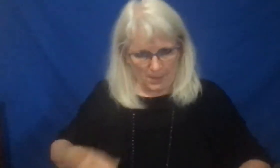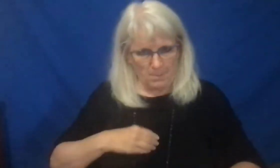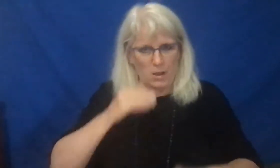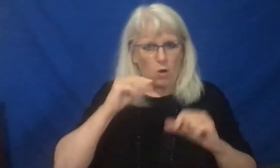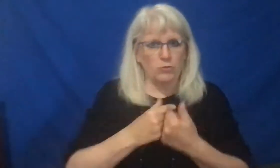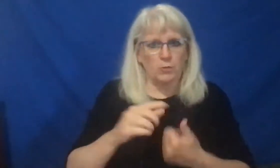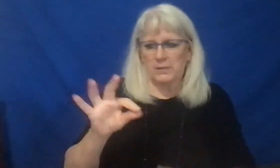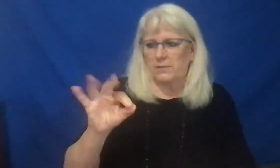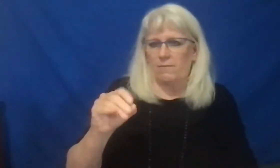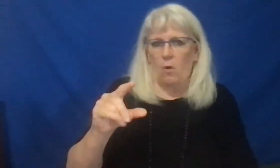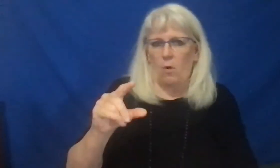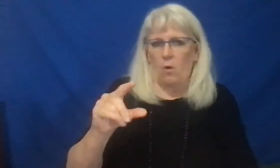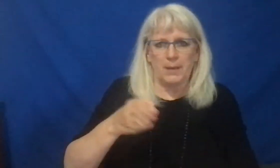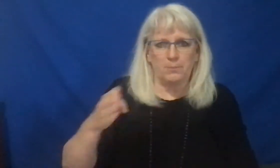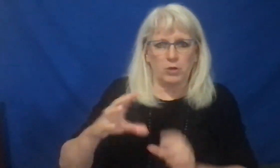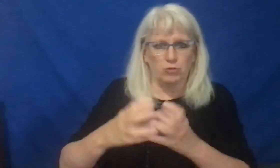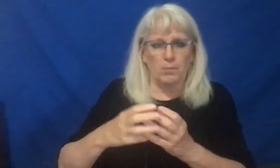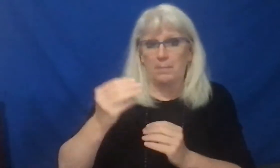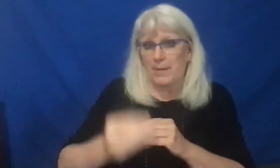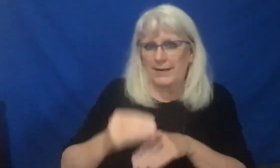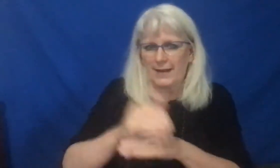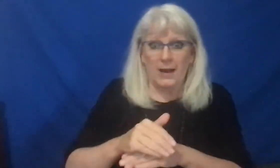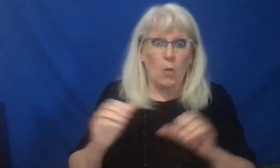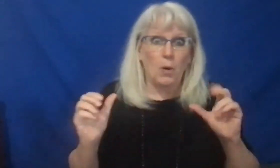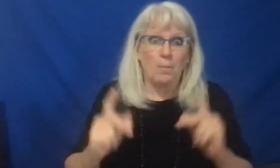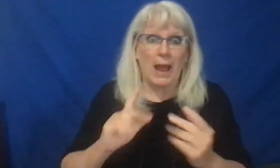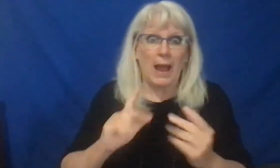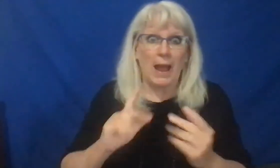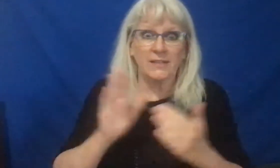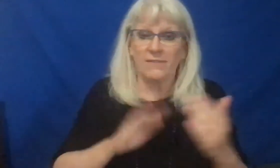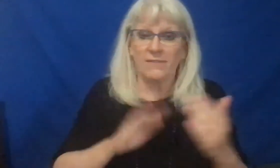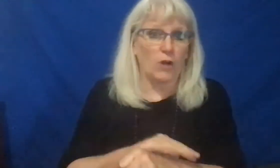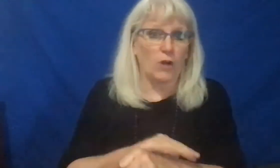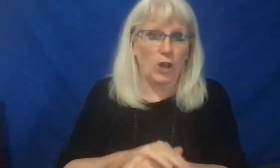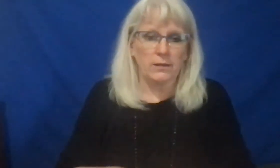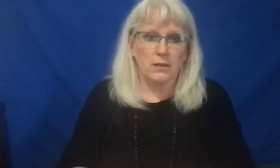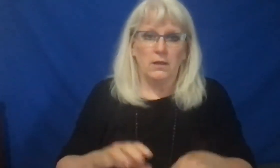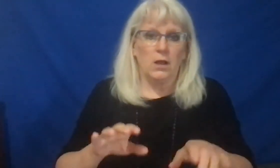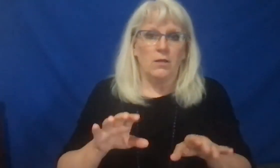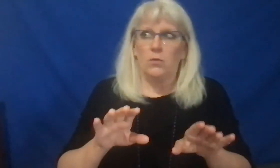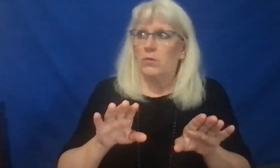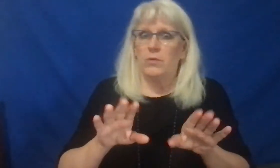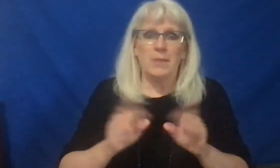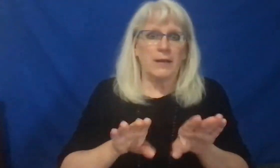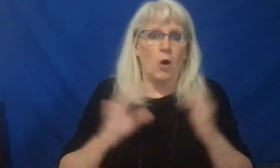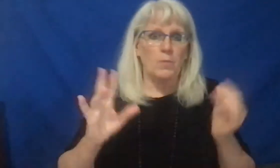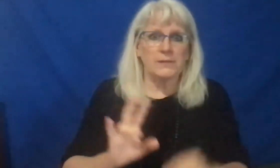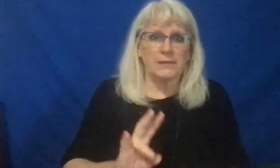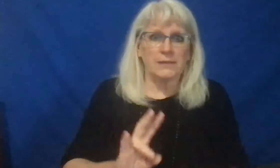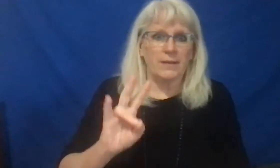Group Monday night. We're fully back in person. We doors open at 7. The meeting starts at 8 p.m. And I think